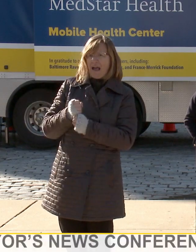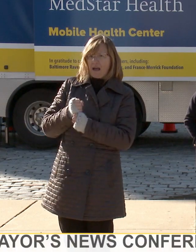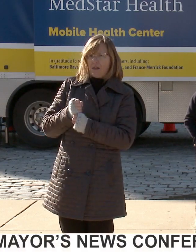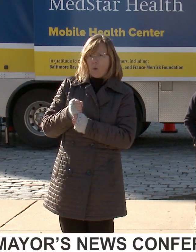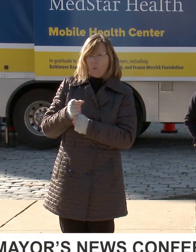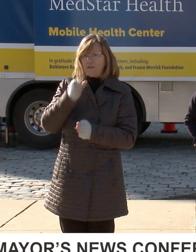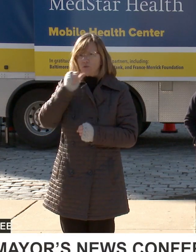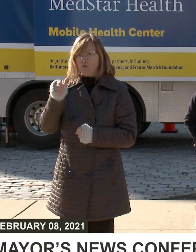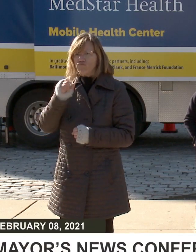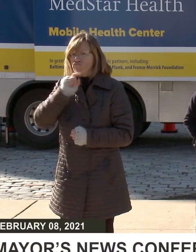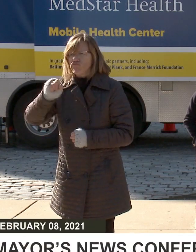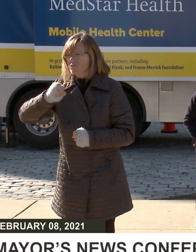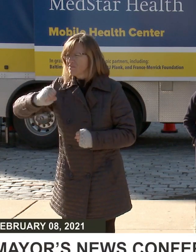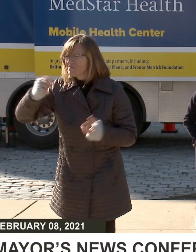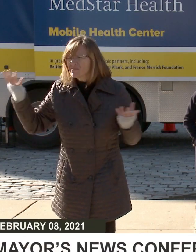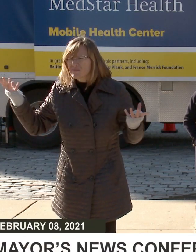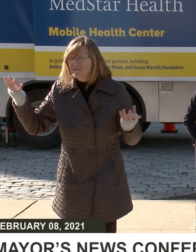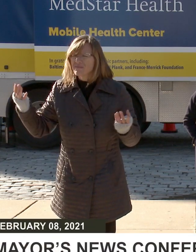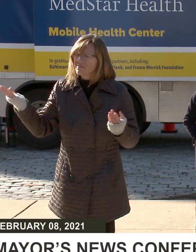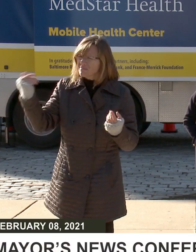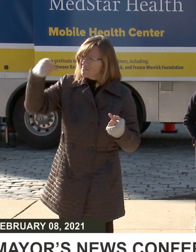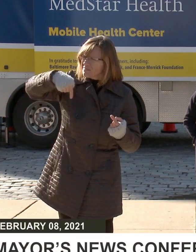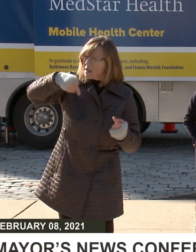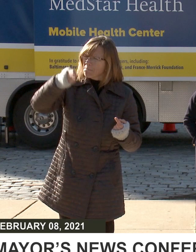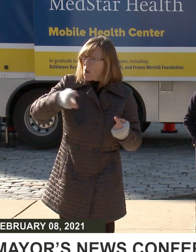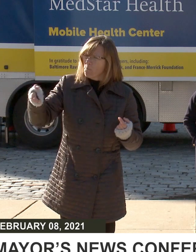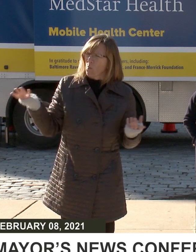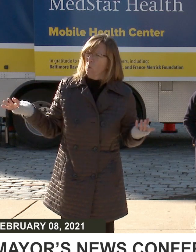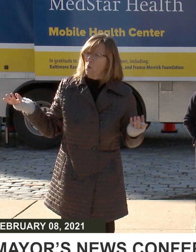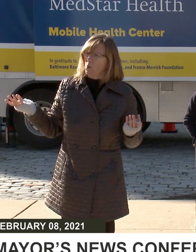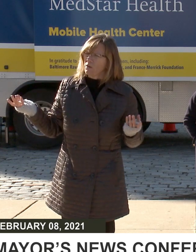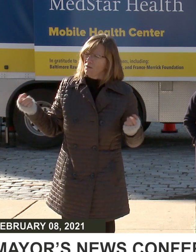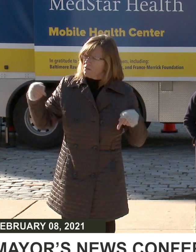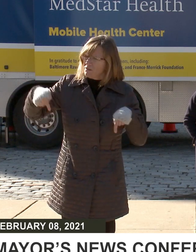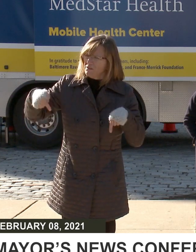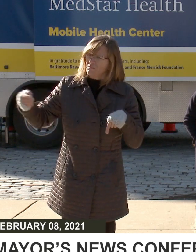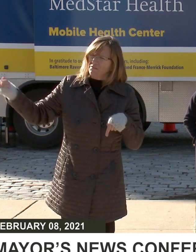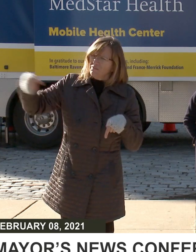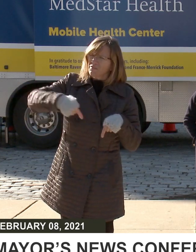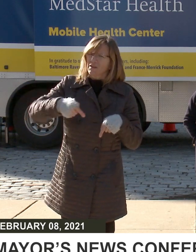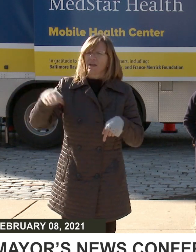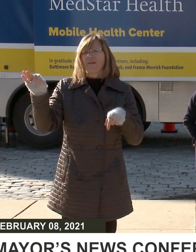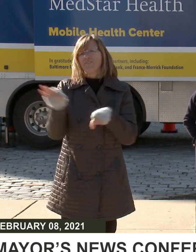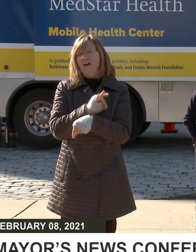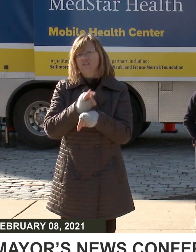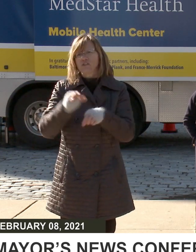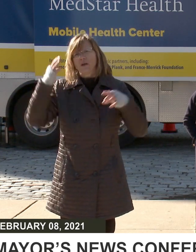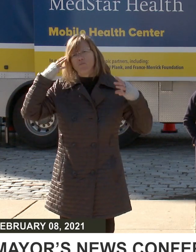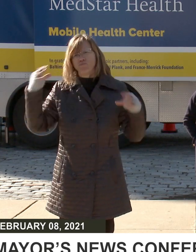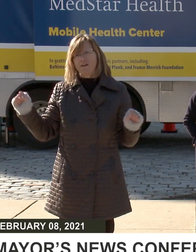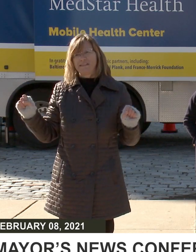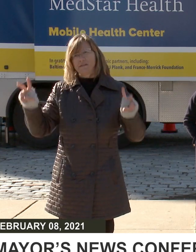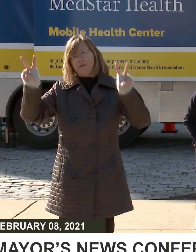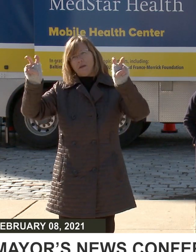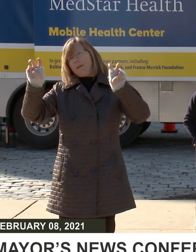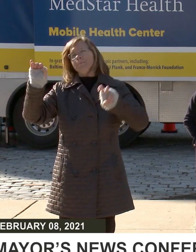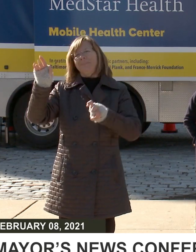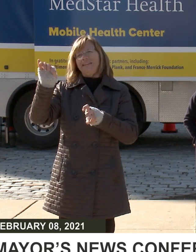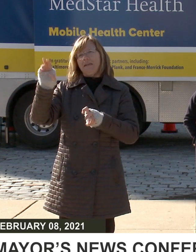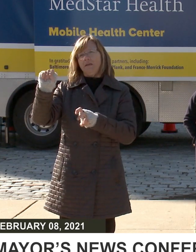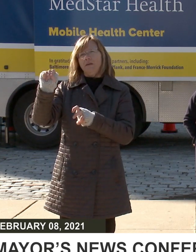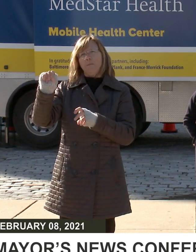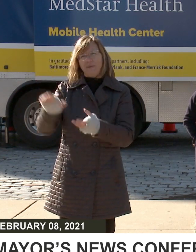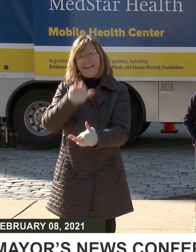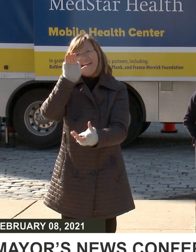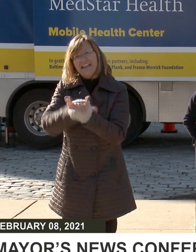here, partnership with our state, but also understanding that we have a functional president now. President Biden believes that COVID-19 is real, that